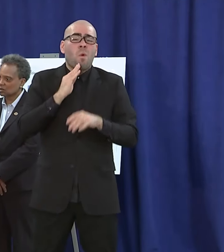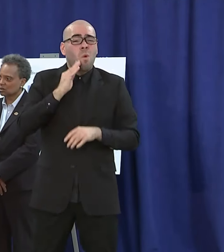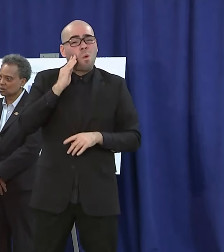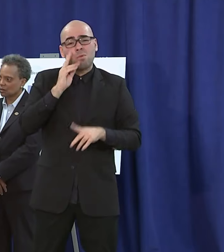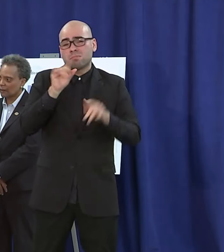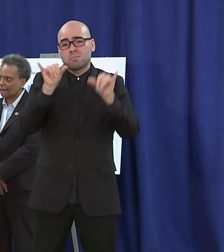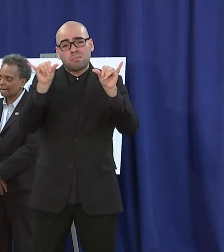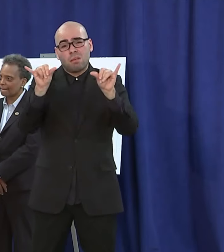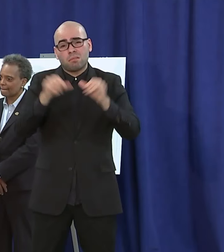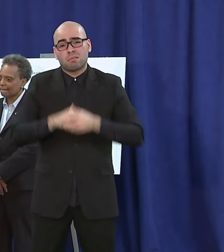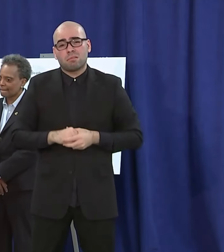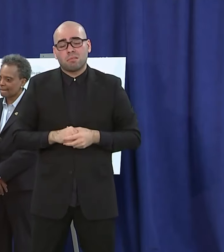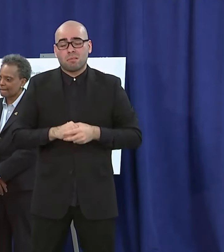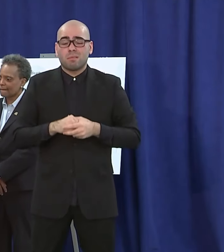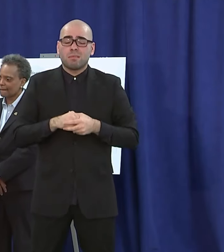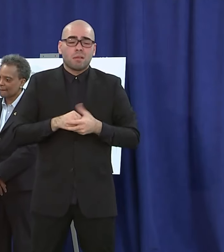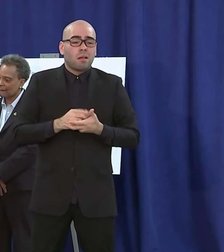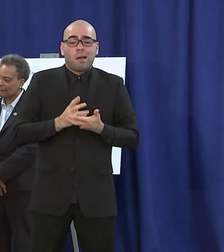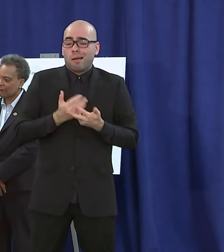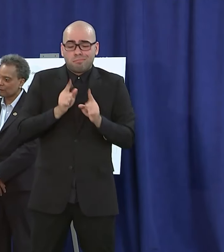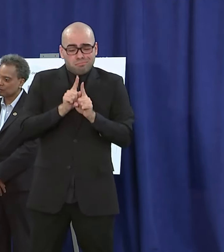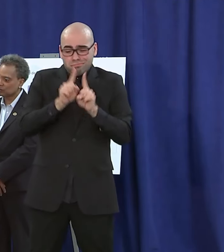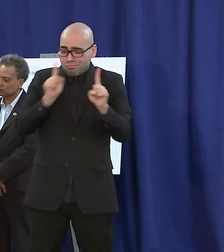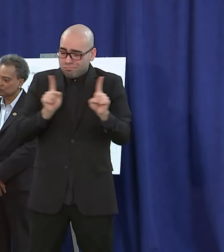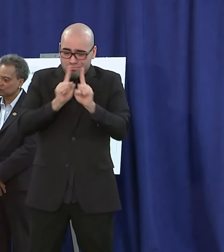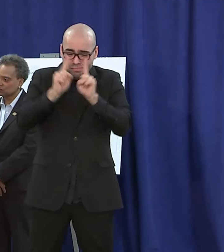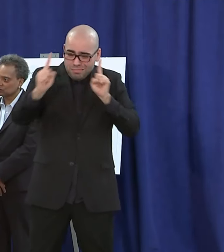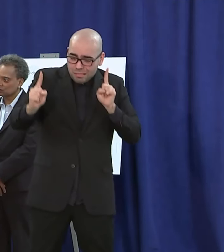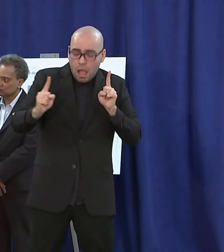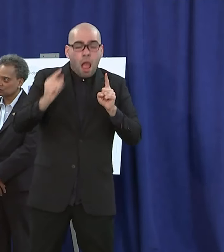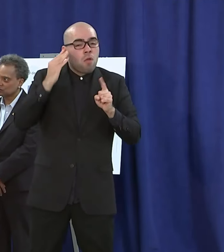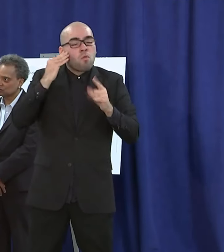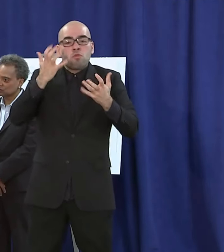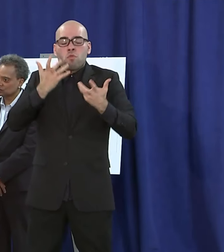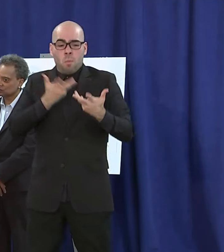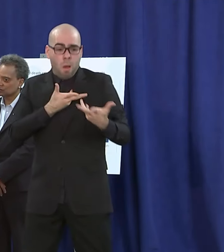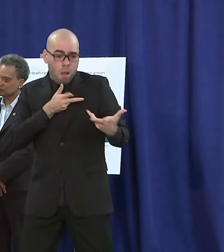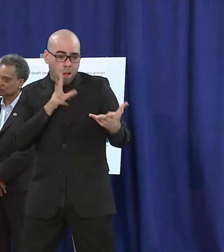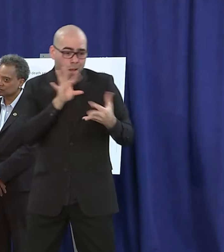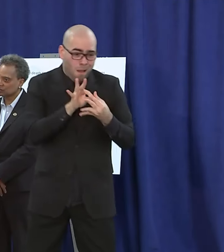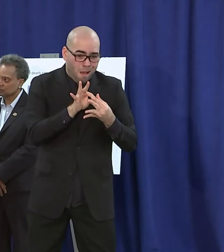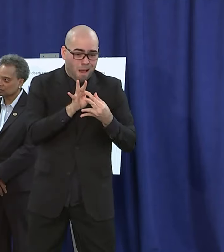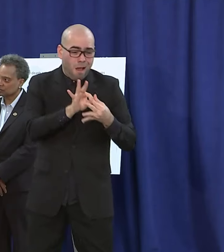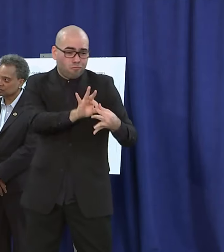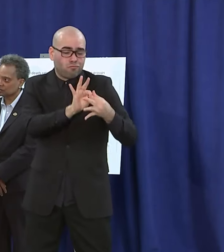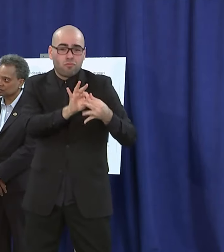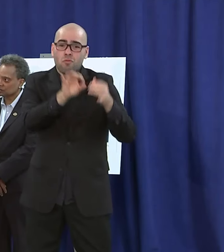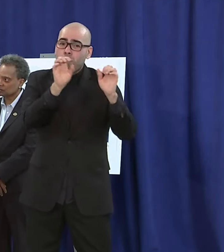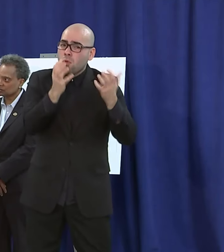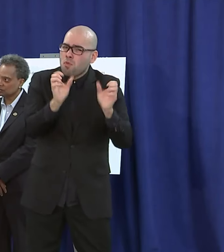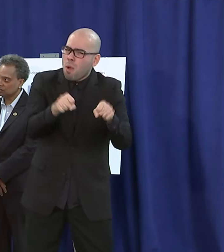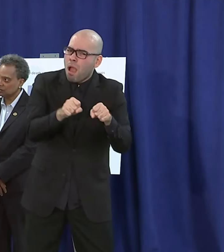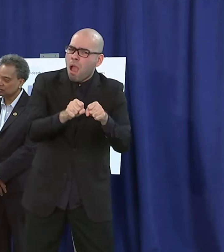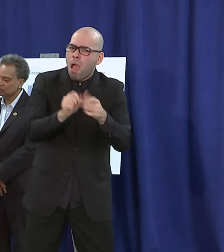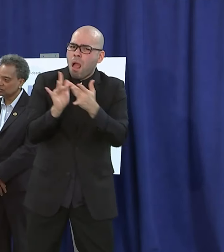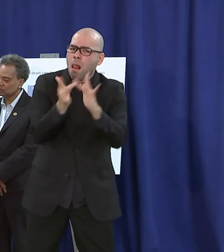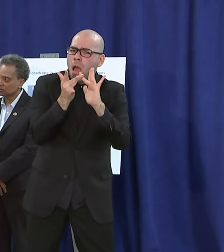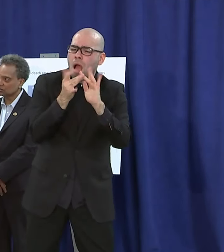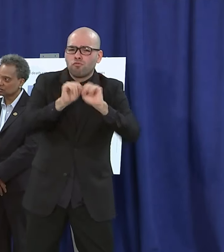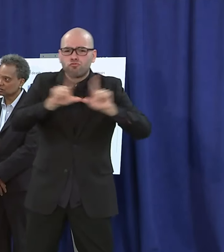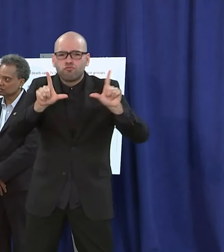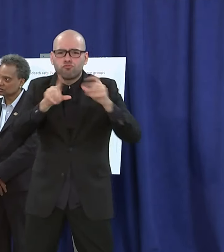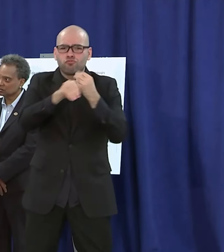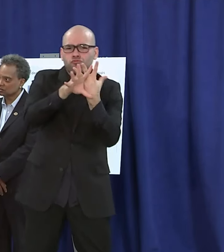can. Social distancing, despite the need to connect, which we can do virtually, to stay home if you